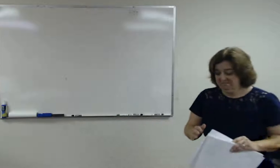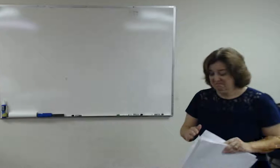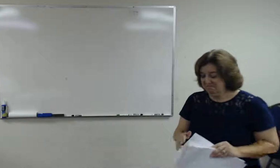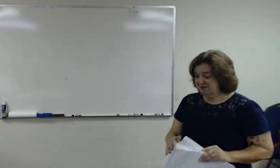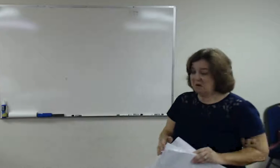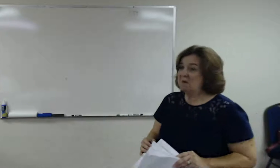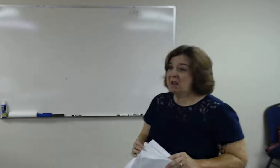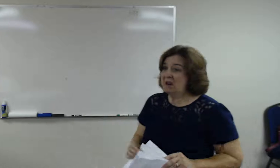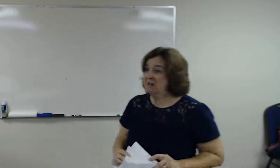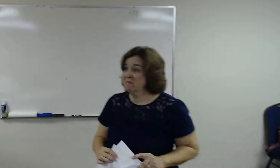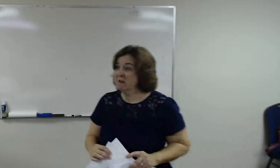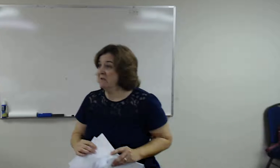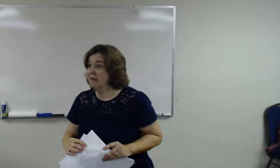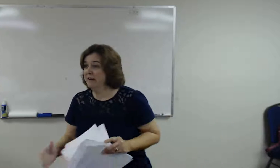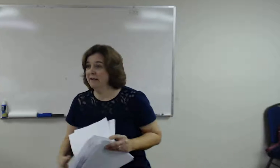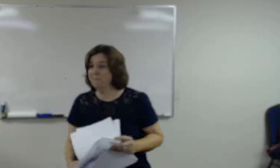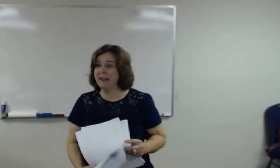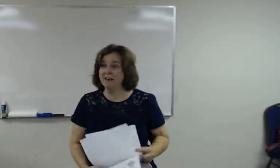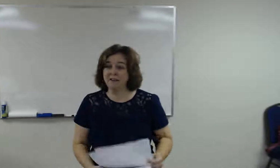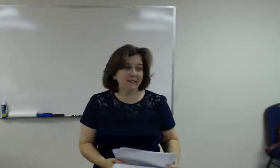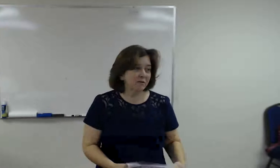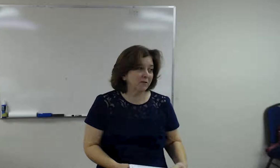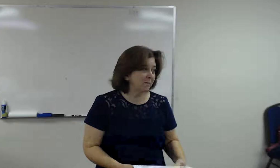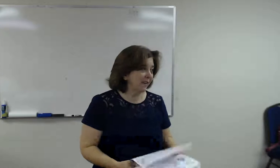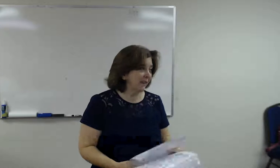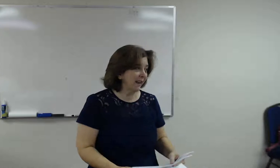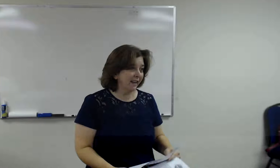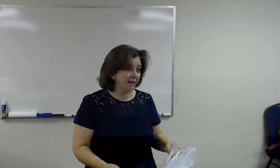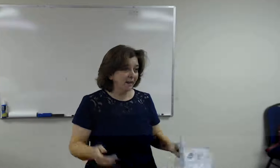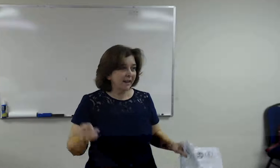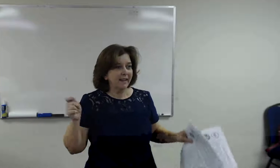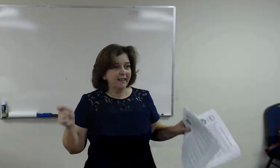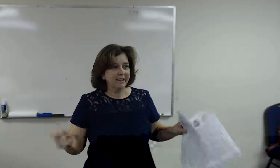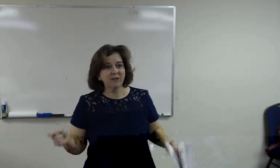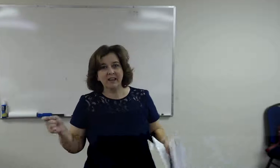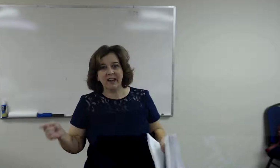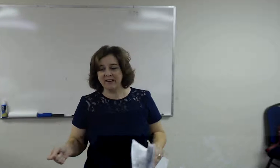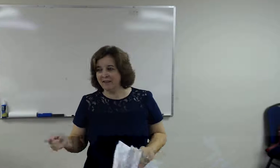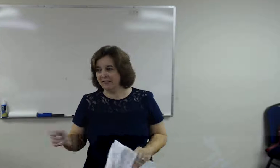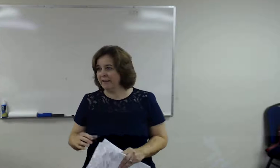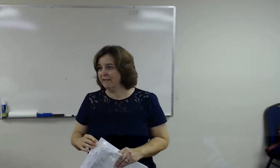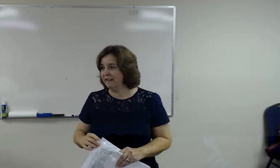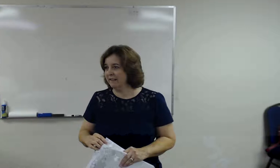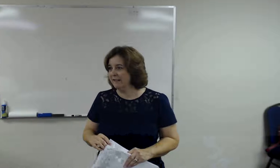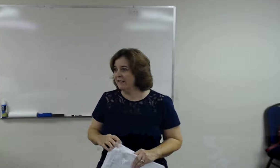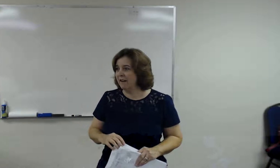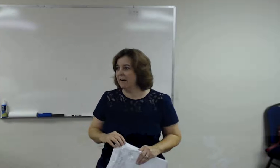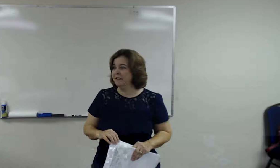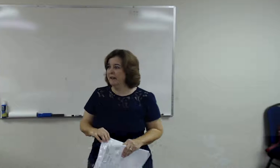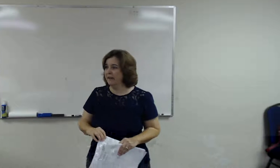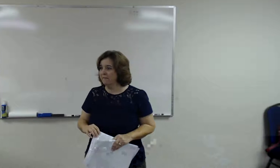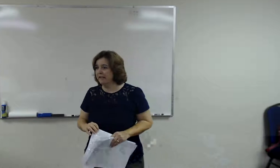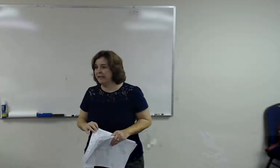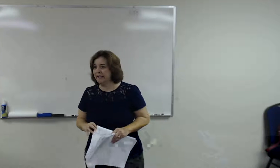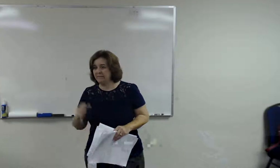there's a whole lot I don't know about interpreting, and things change even all the time in